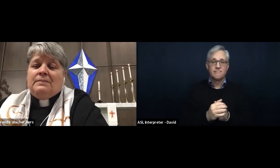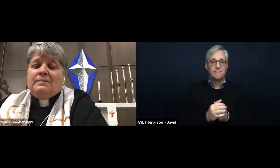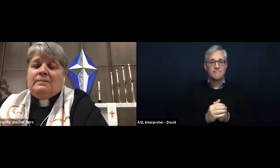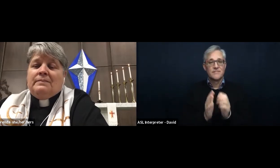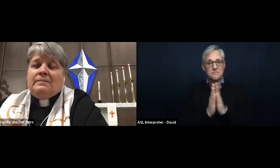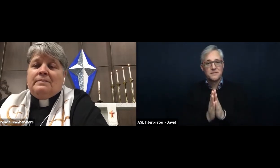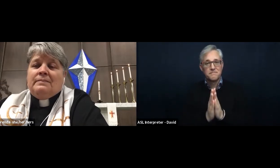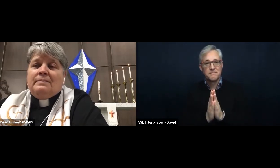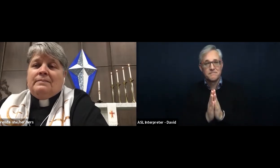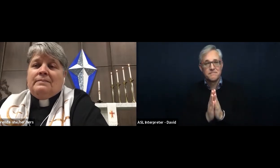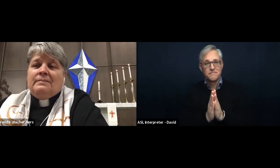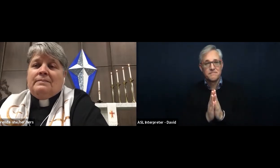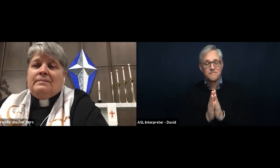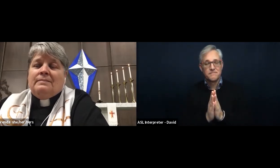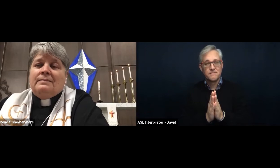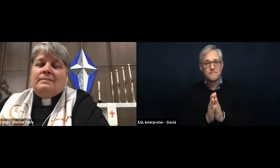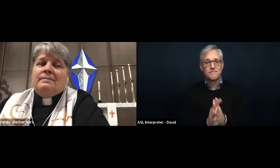Amen.